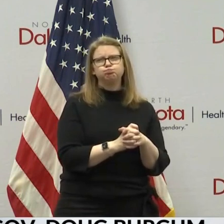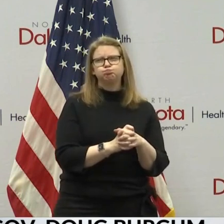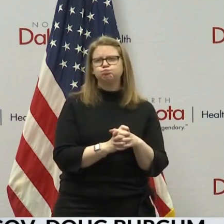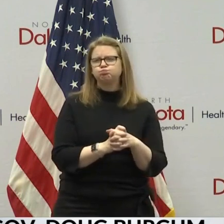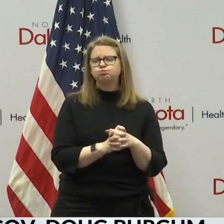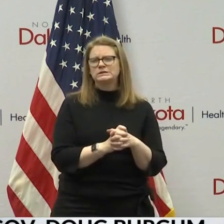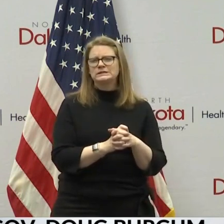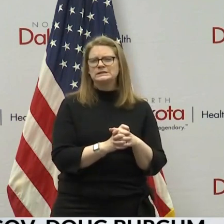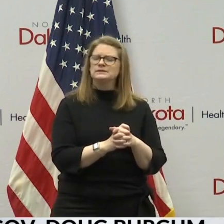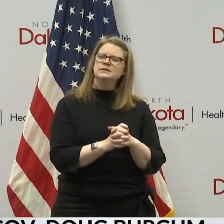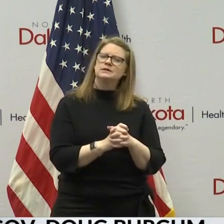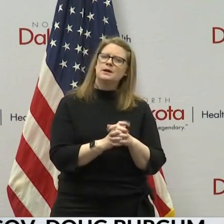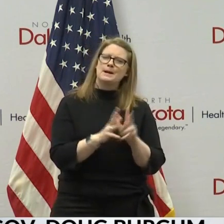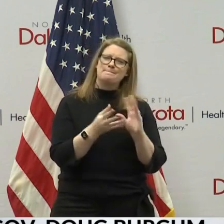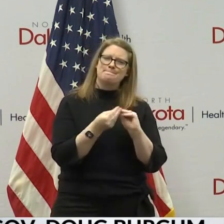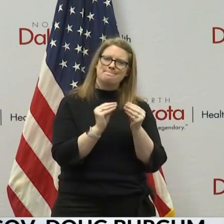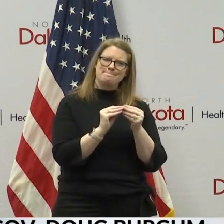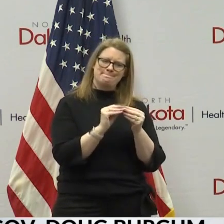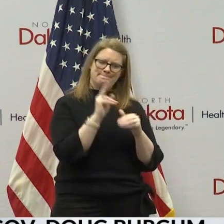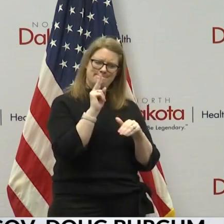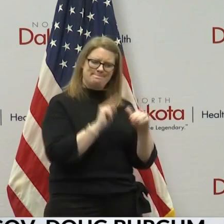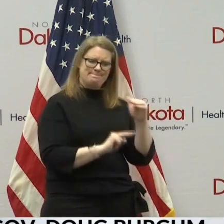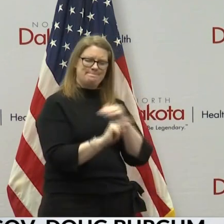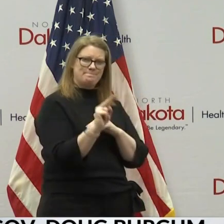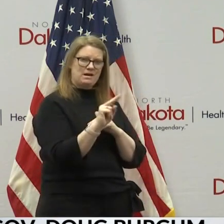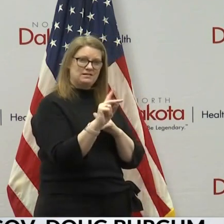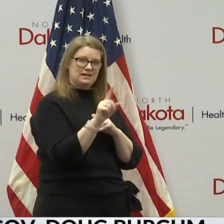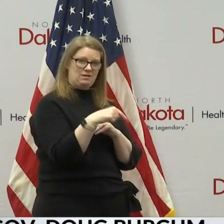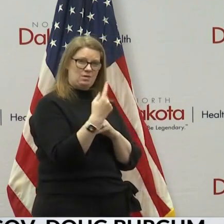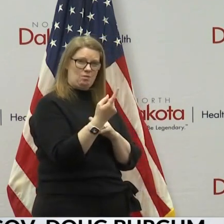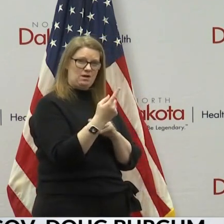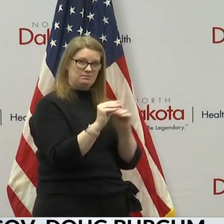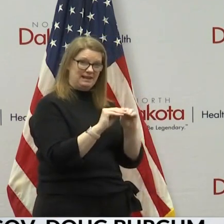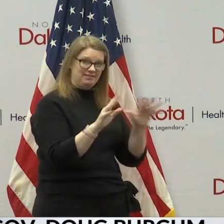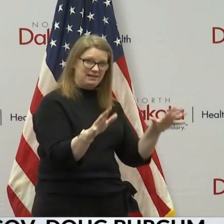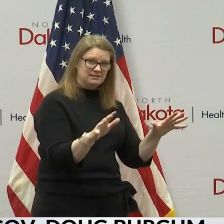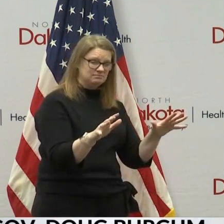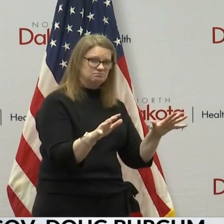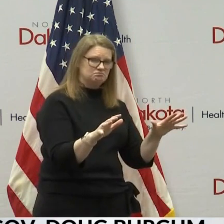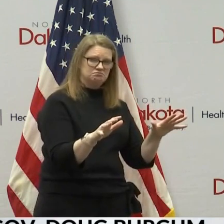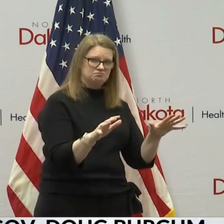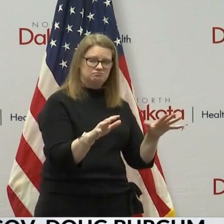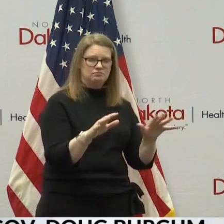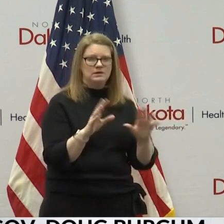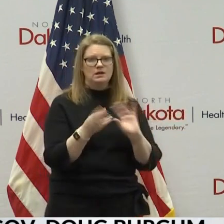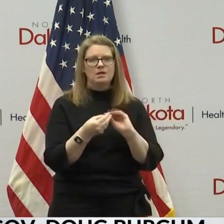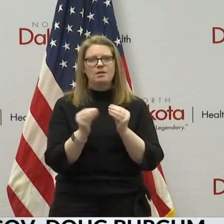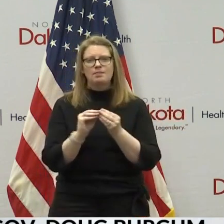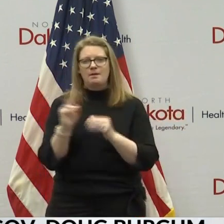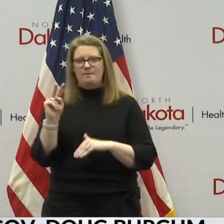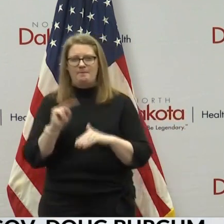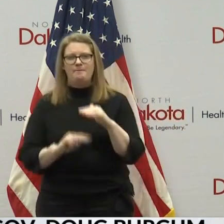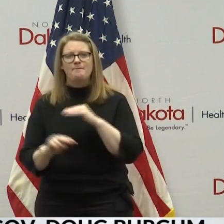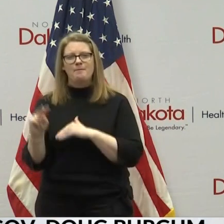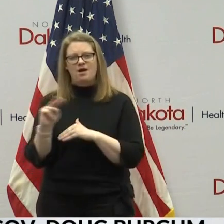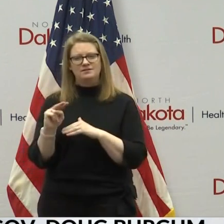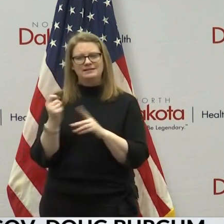sure, modeling singular is not going to be released tomorrow. The model that we're working on produces multiple scenarios,